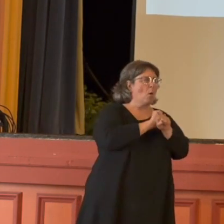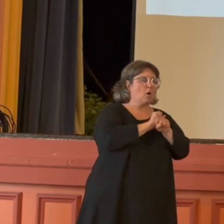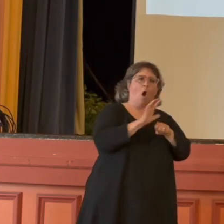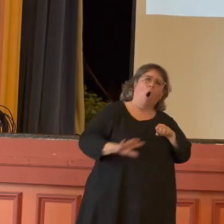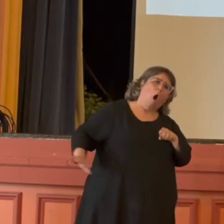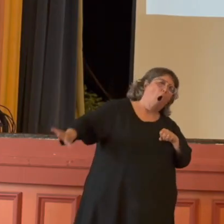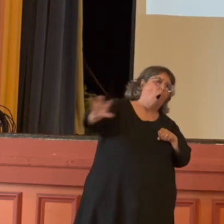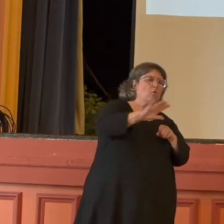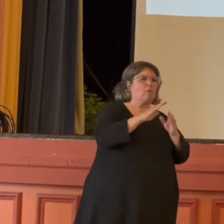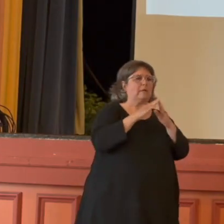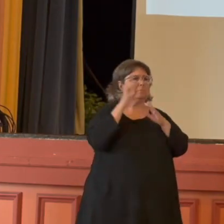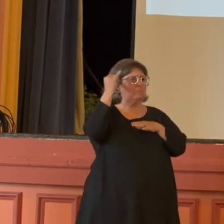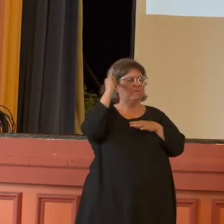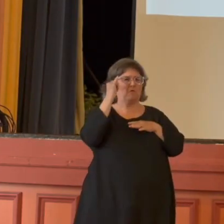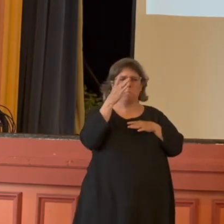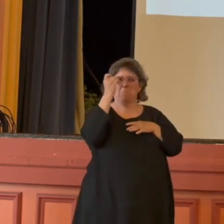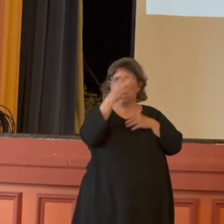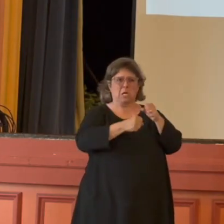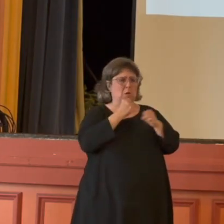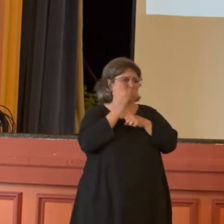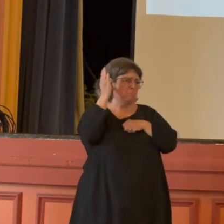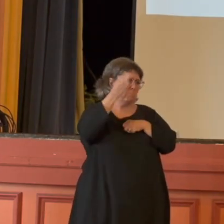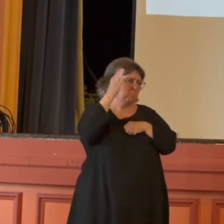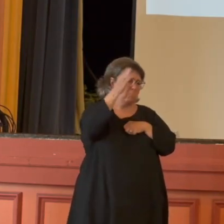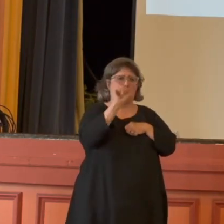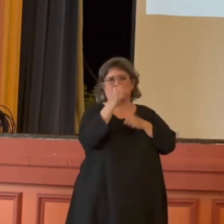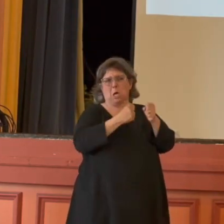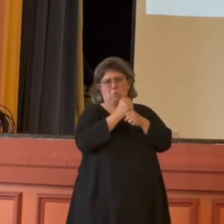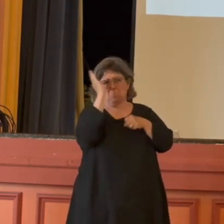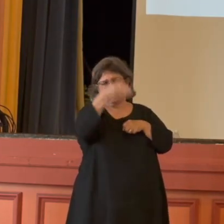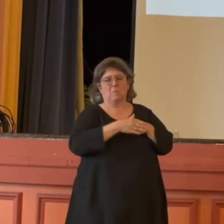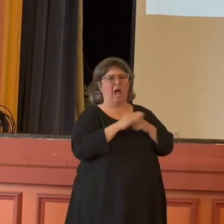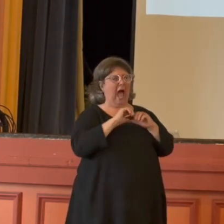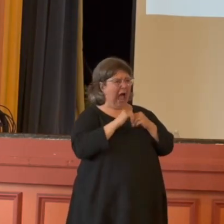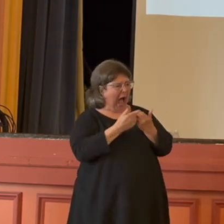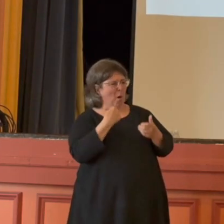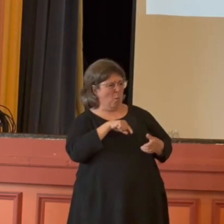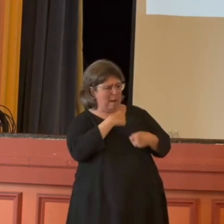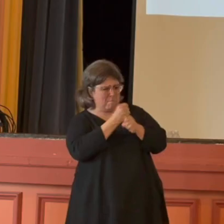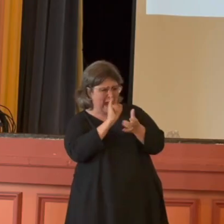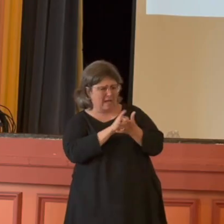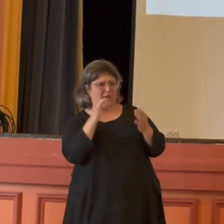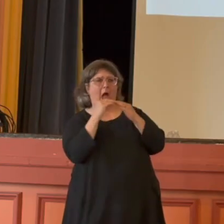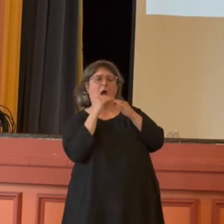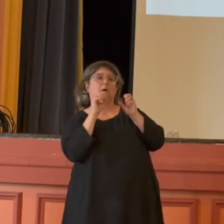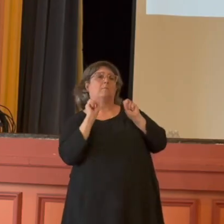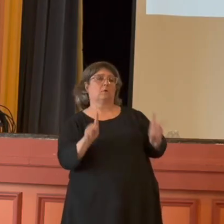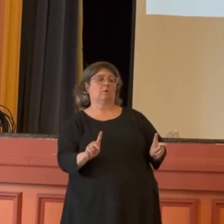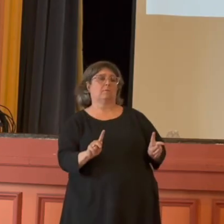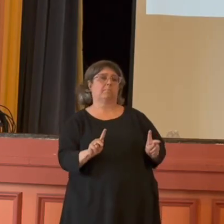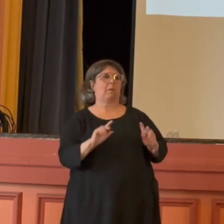the city over the next several years, decade plus. How do we create those equitable